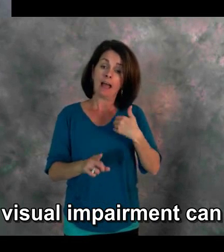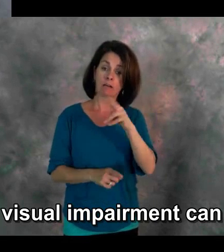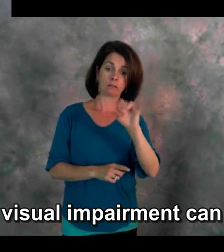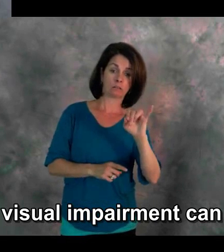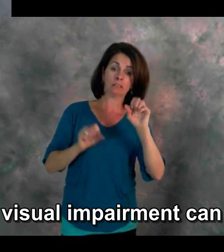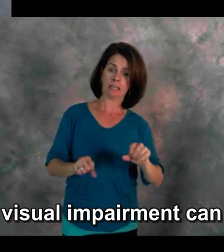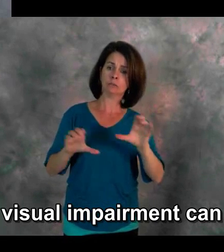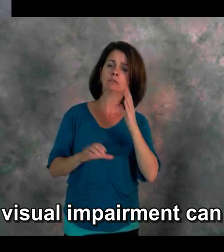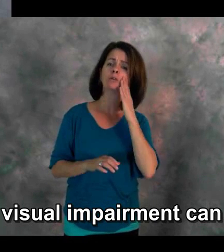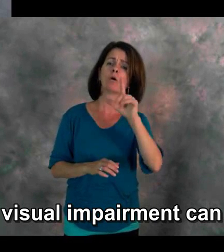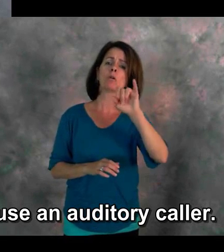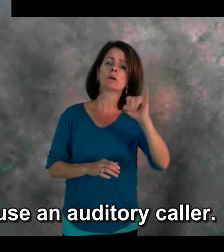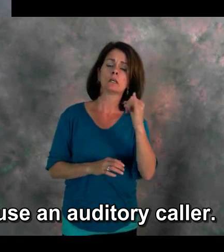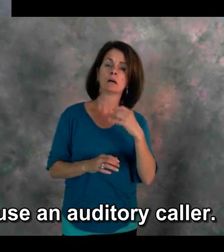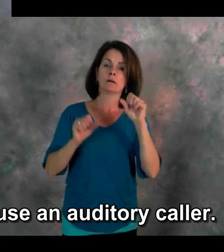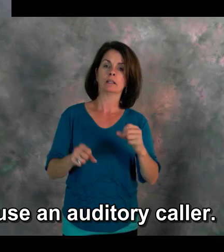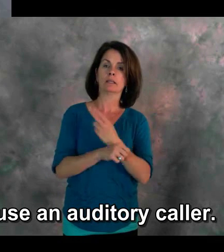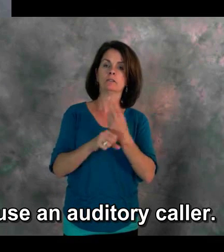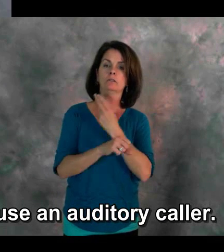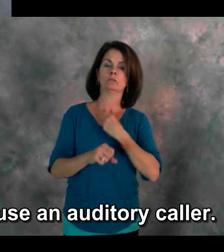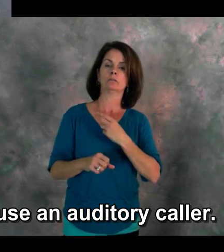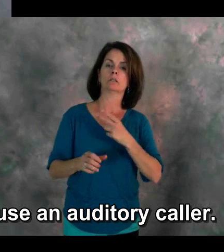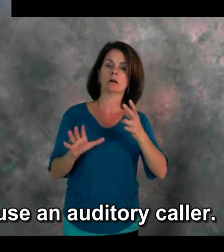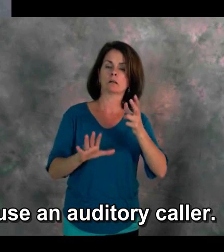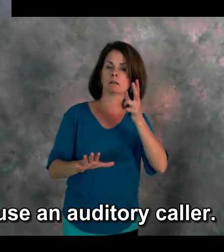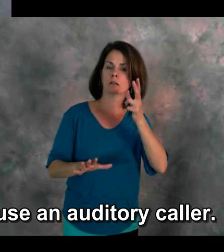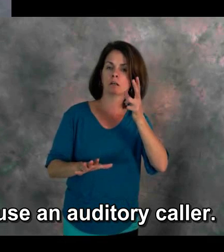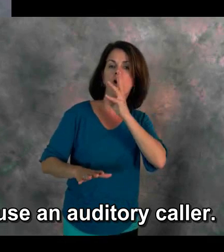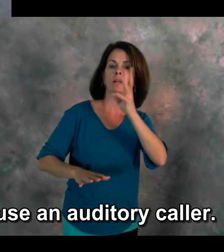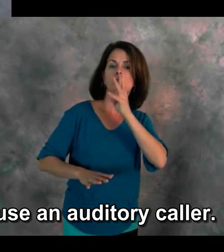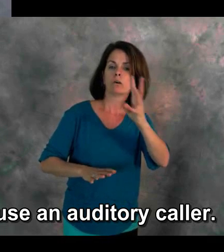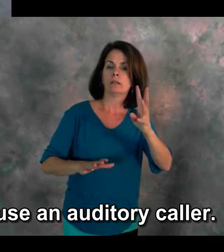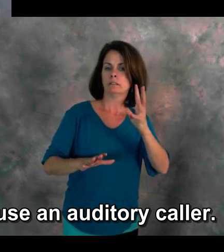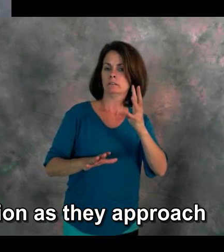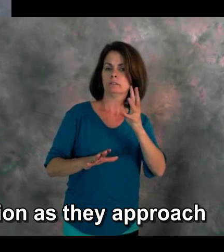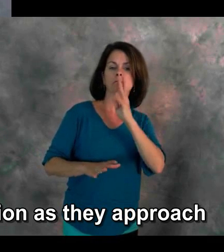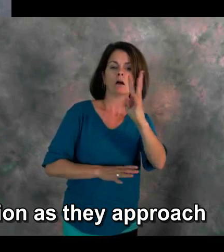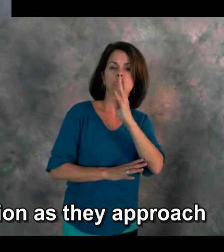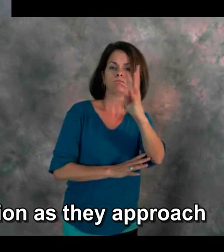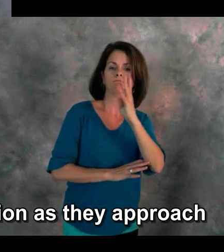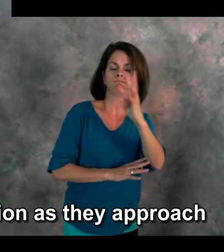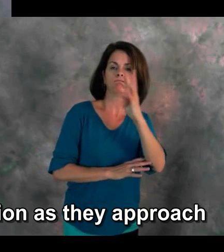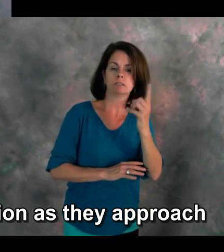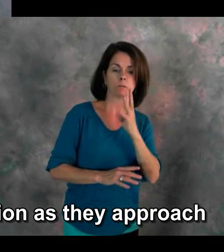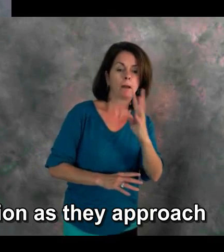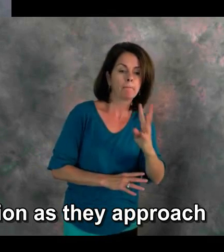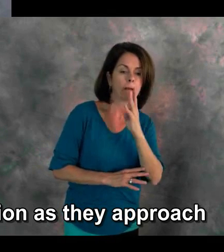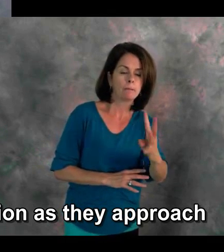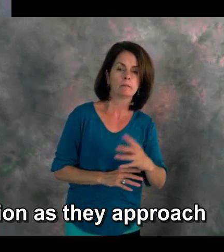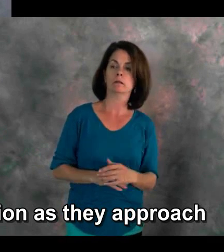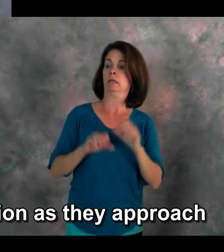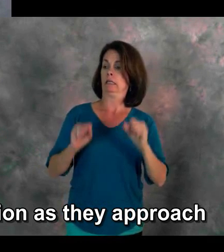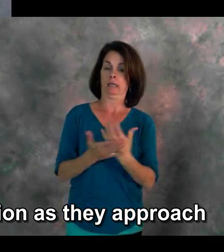An athlete with a visual impairment can do the long jump. They can use an auditory collar. They can use